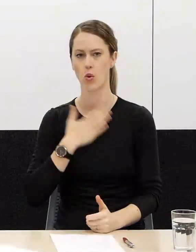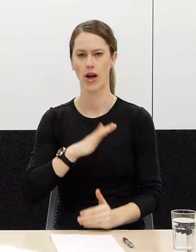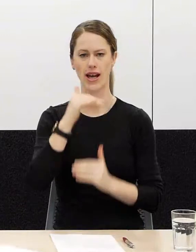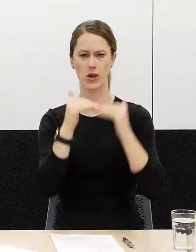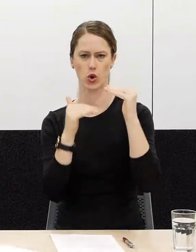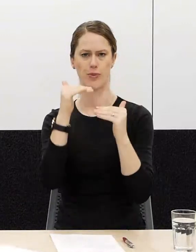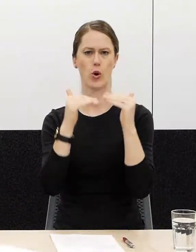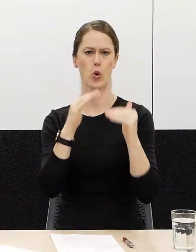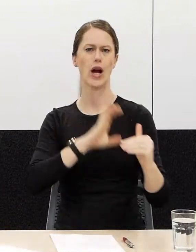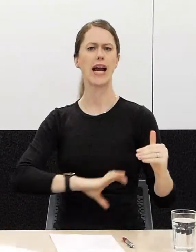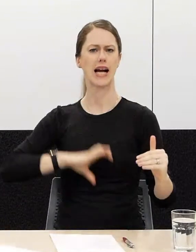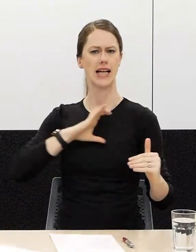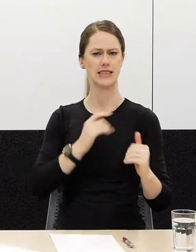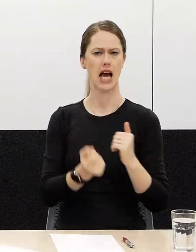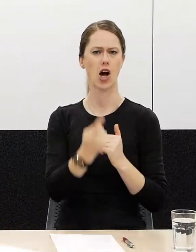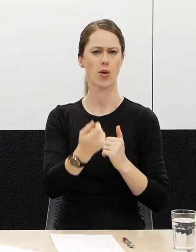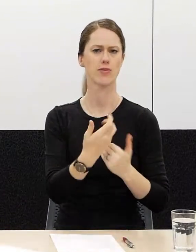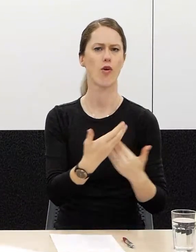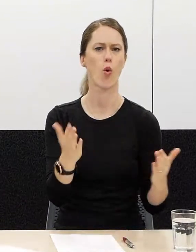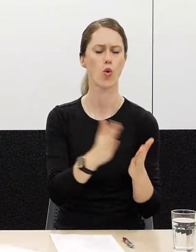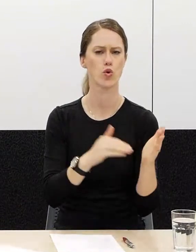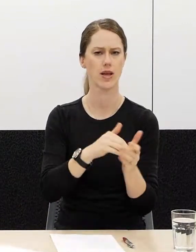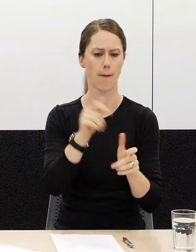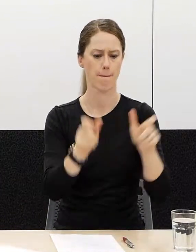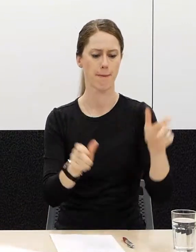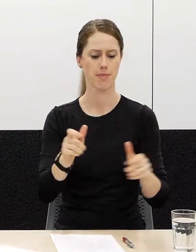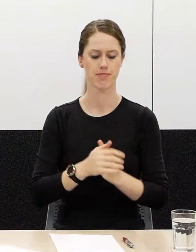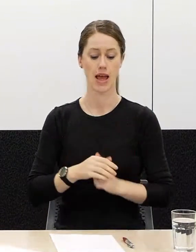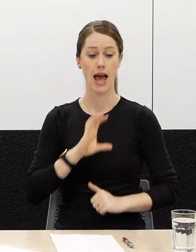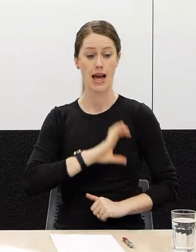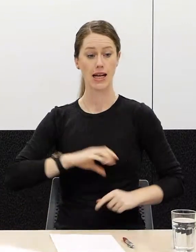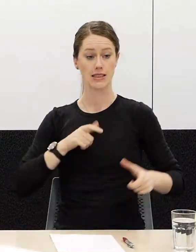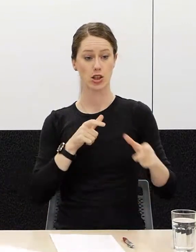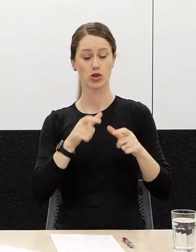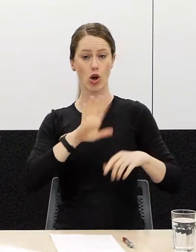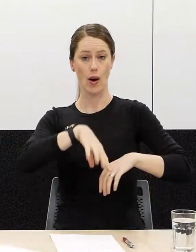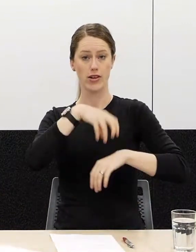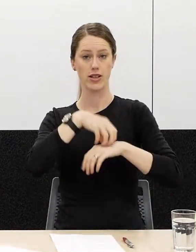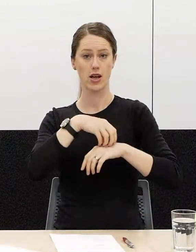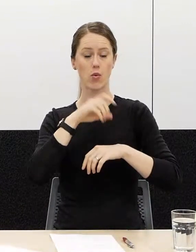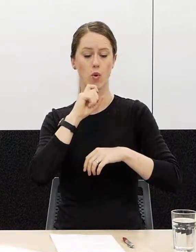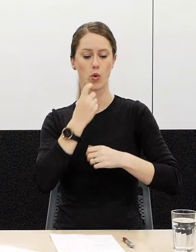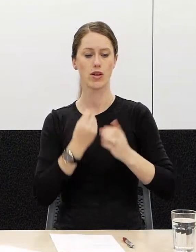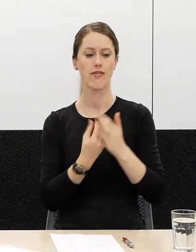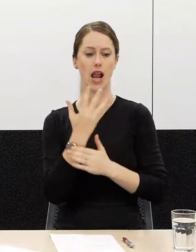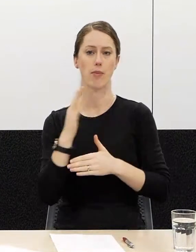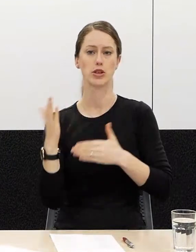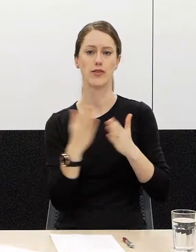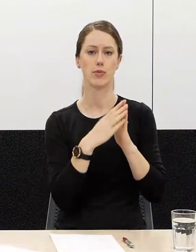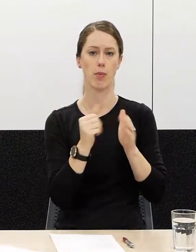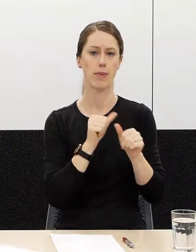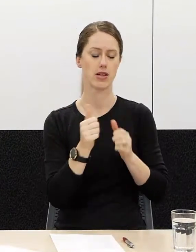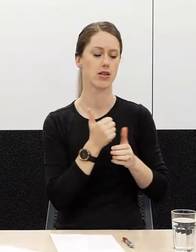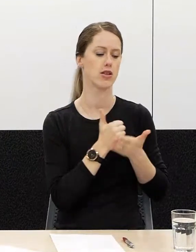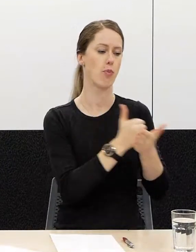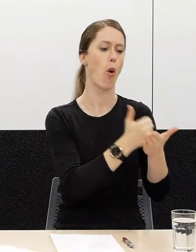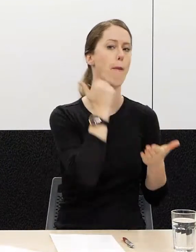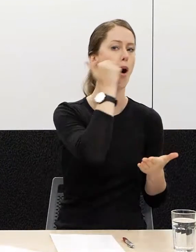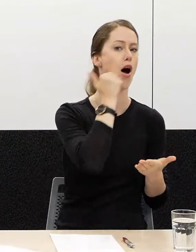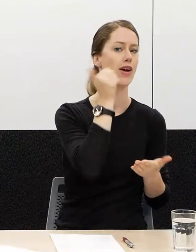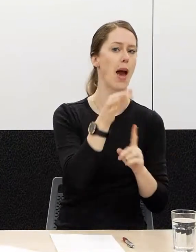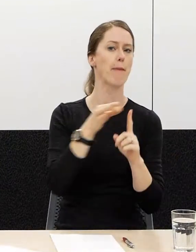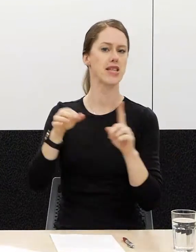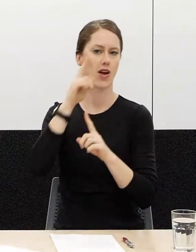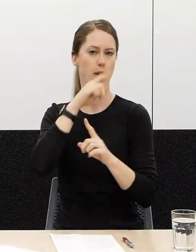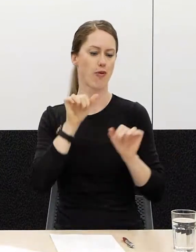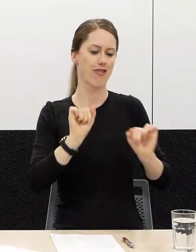cancer outcomes for all New Zealanders. The Cancer Control Agency will develop service models that better support Māori and Pacific peoples to improve